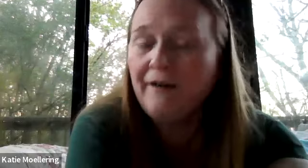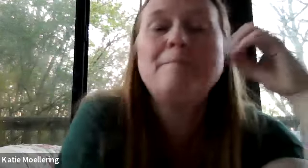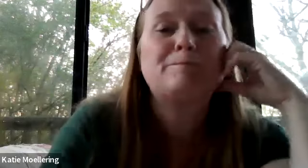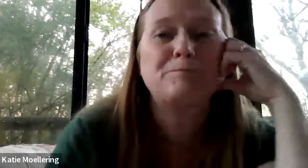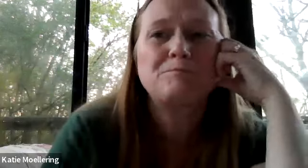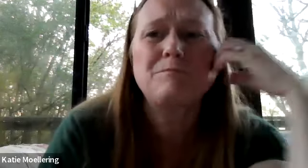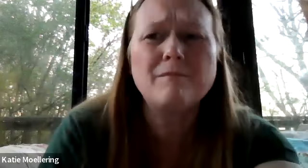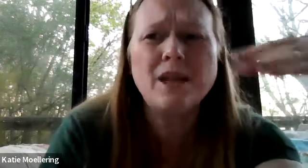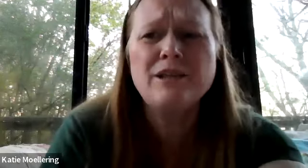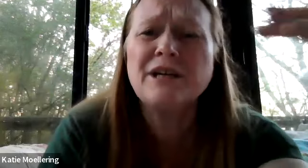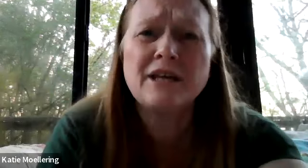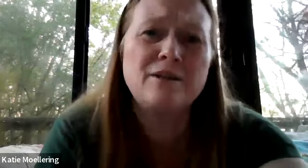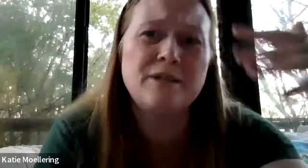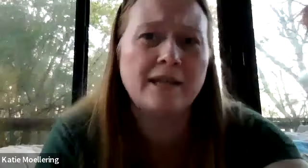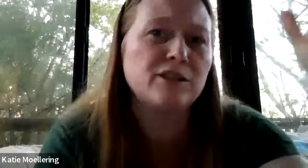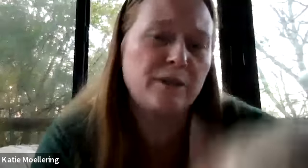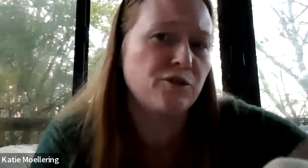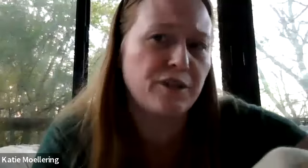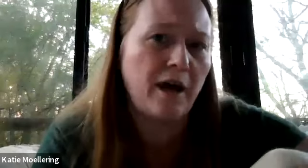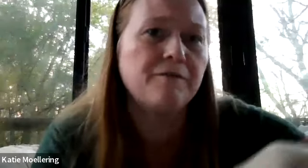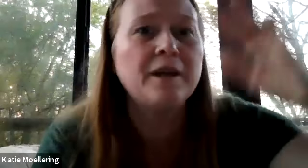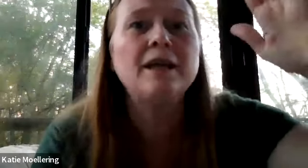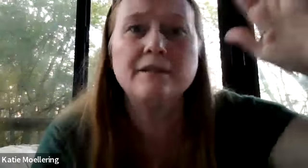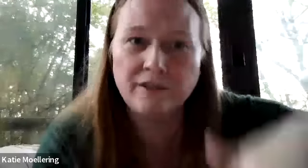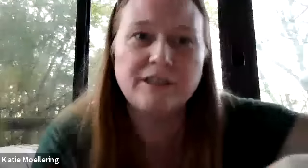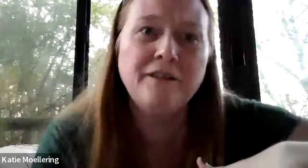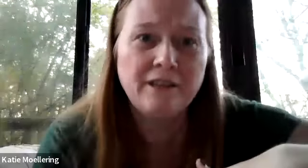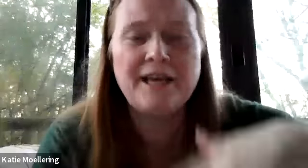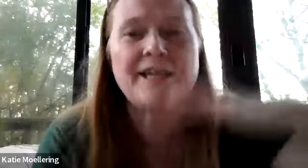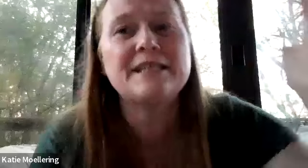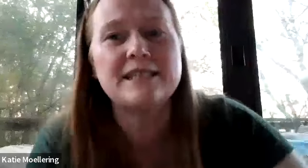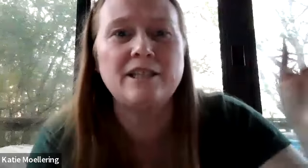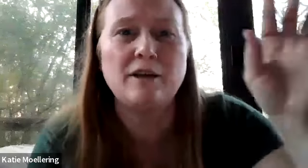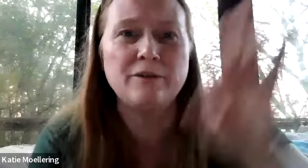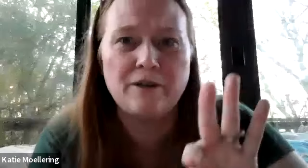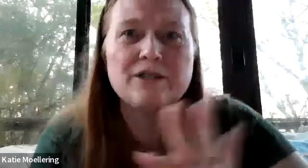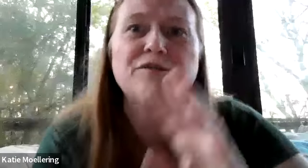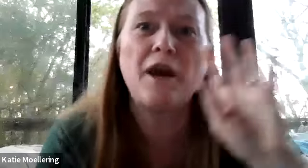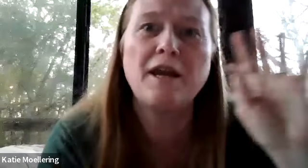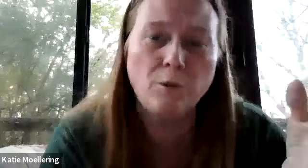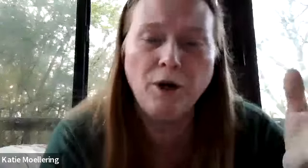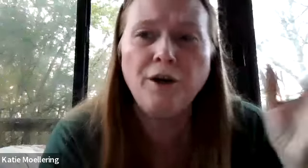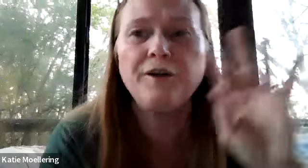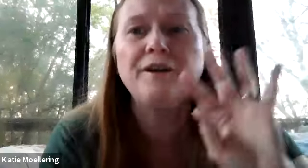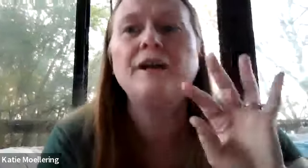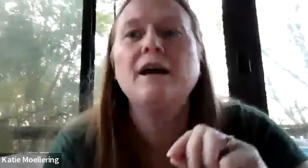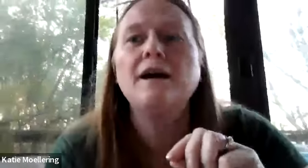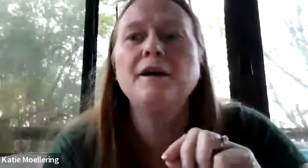vocabulary. And you can kind of use that to quiz yourself. Look down the list, do I know this phrase or word?